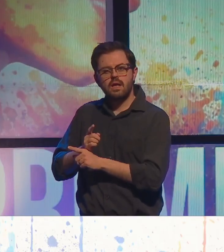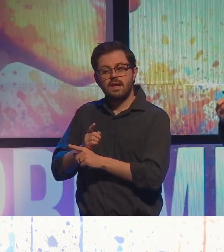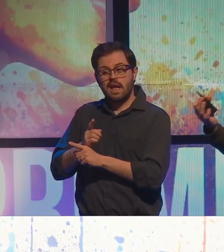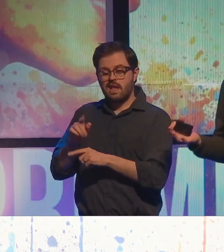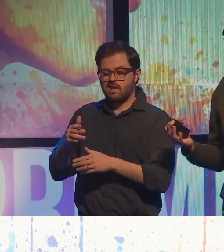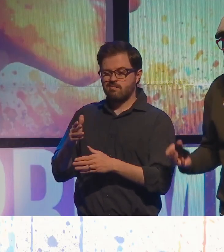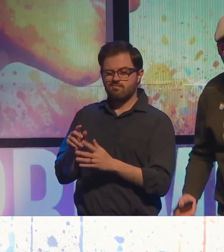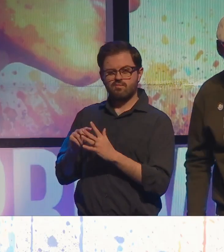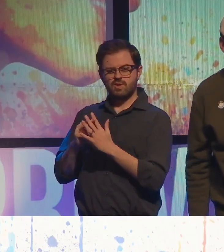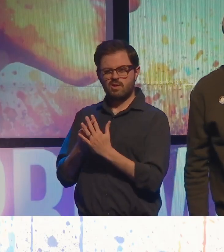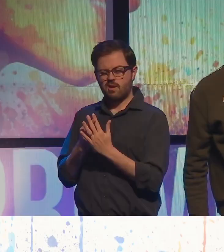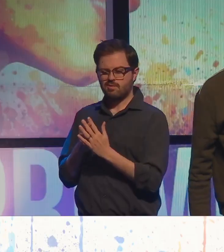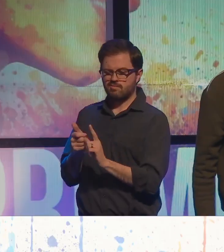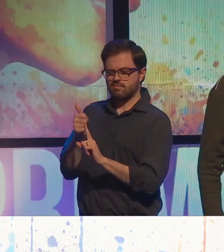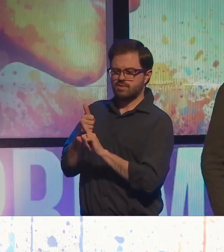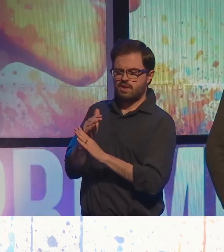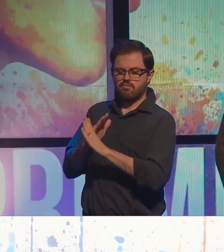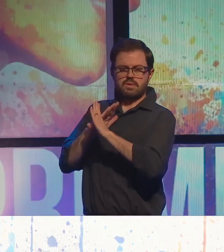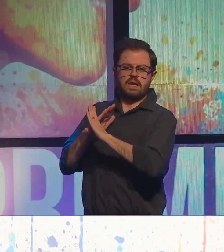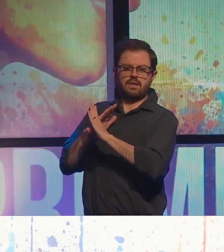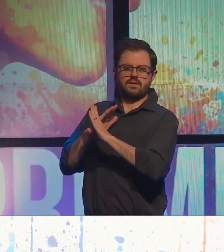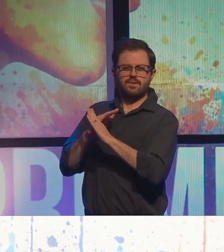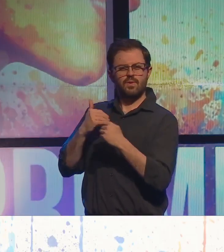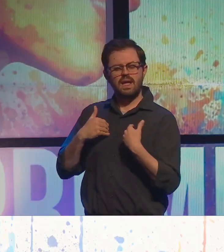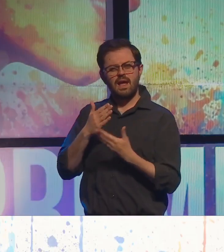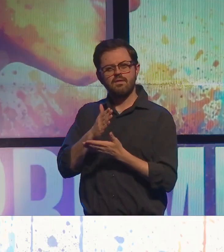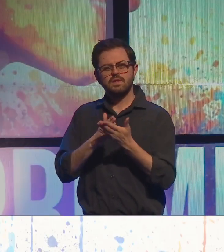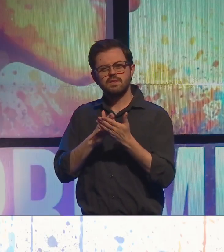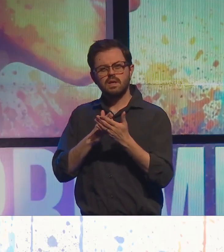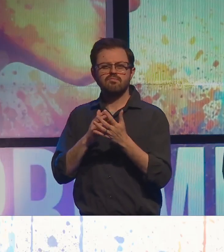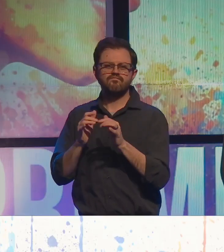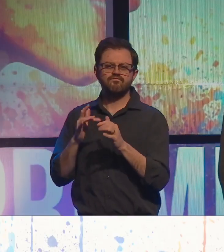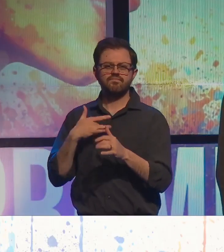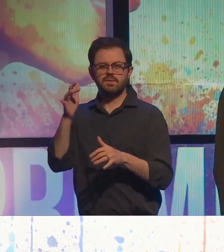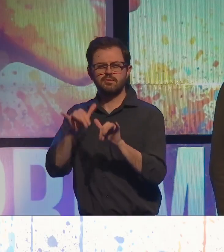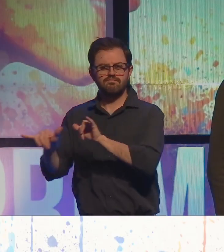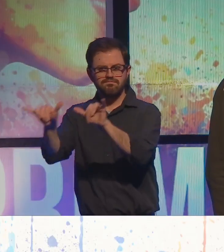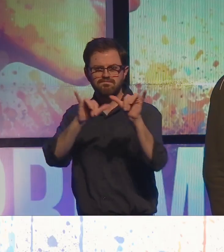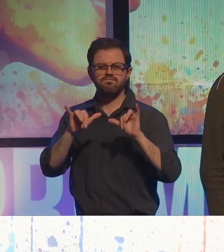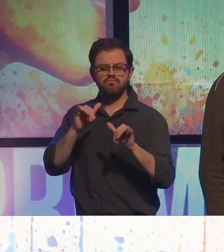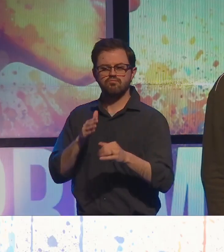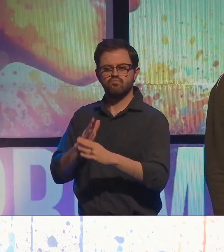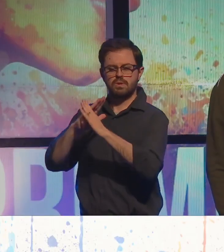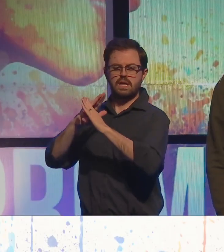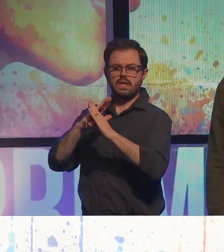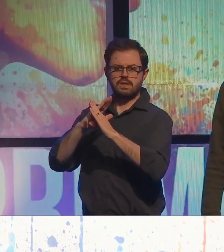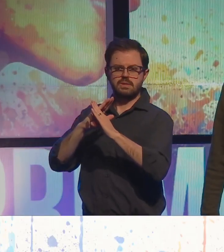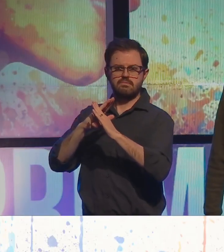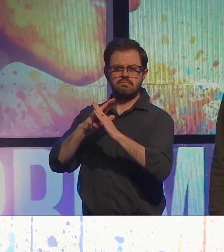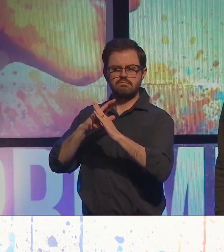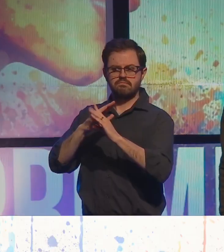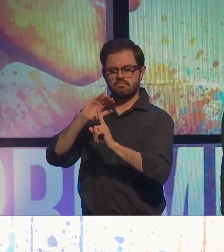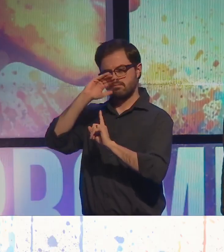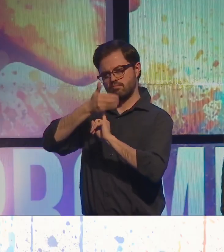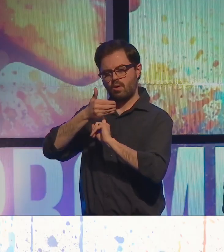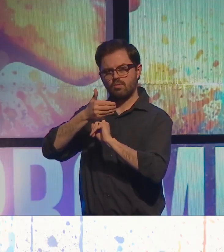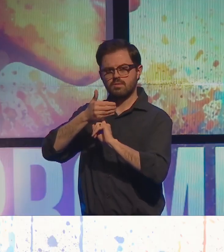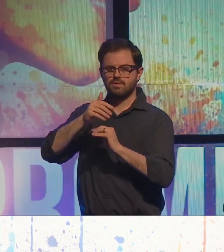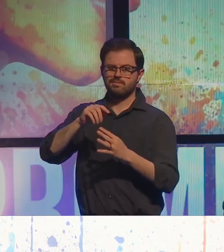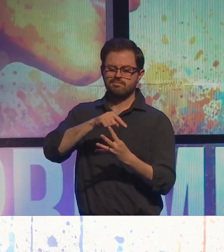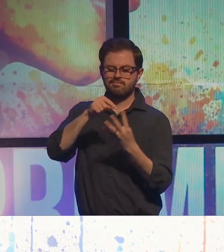Now, there's some pretty standard self-protect modes that we live in, right? That are a part of who we are. There's the